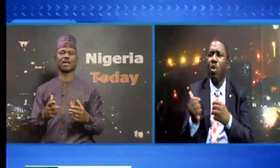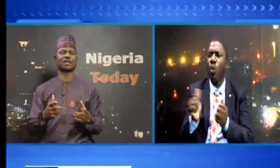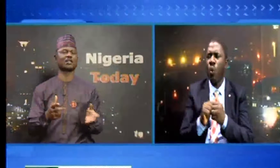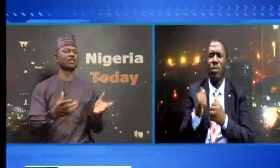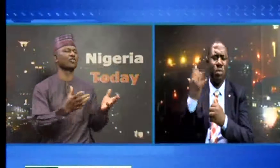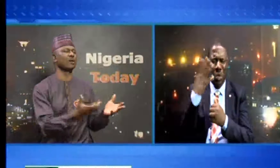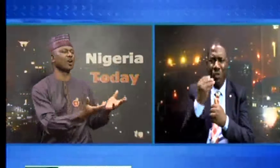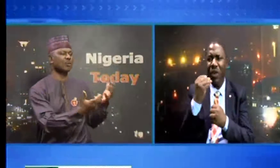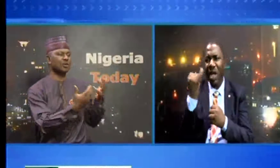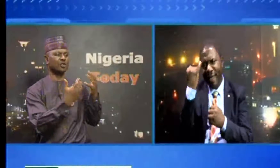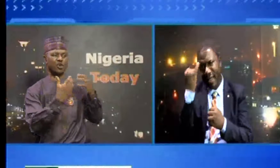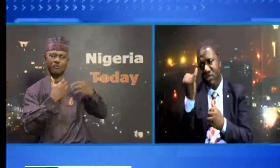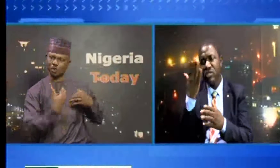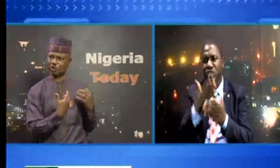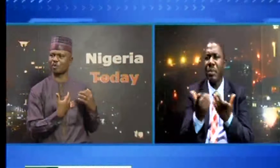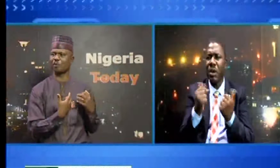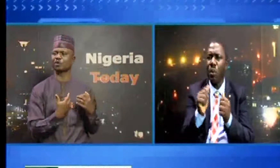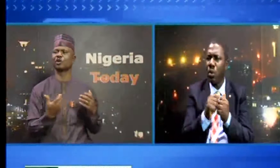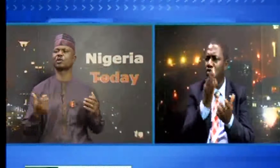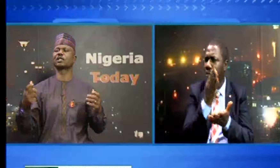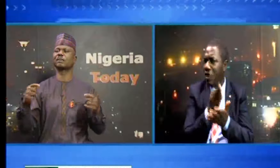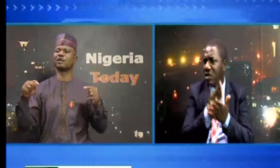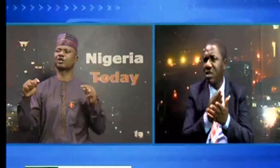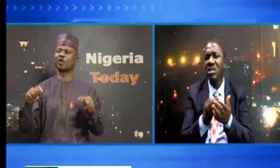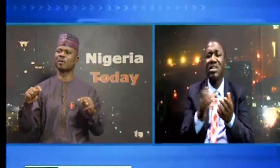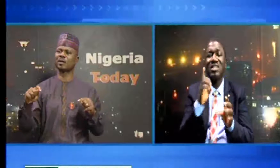beautiful ideas. Some are coming with some funding support.